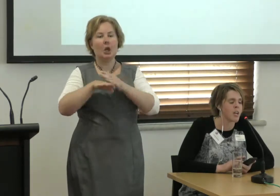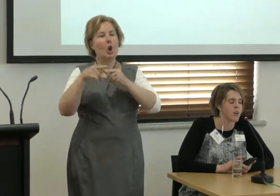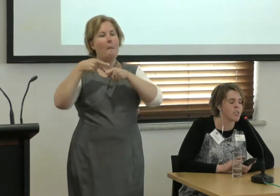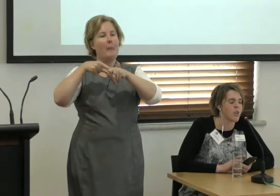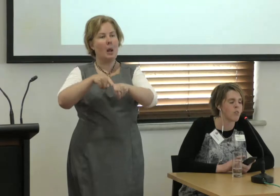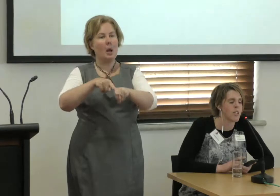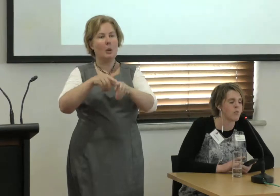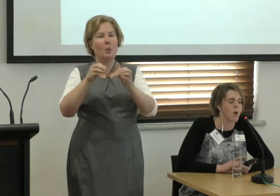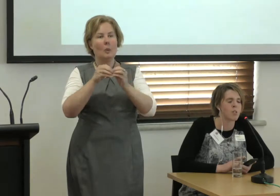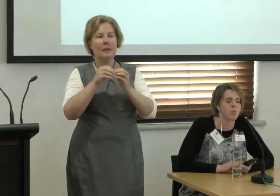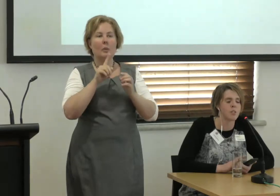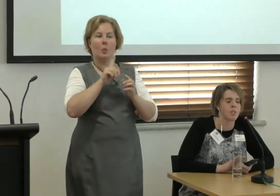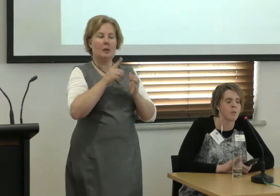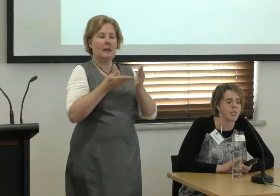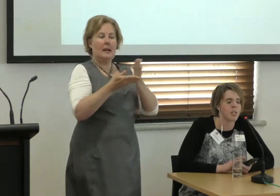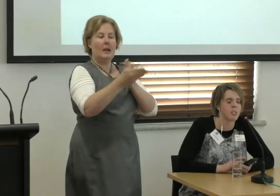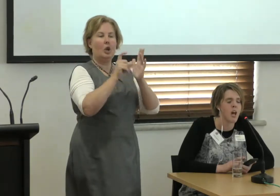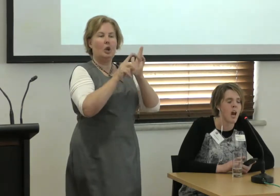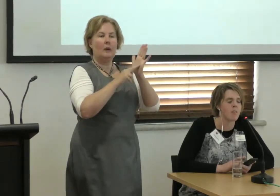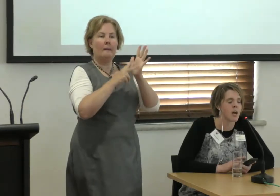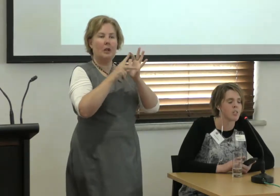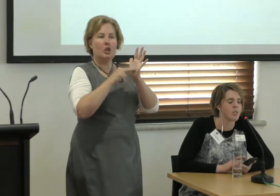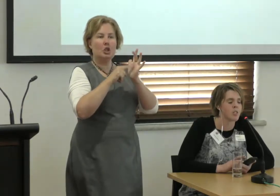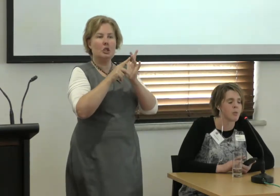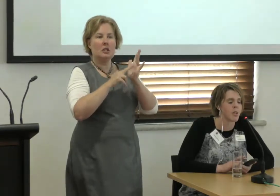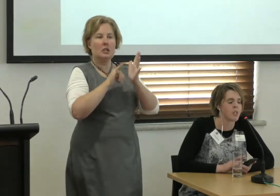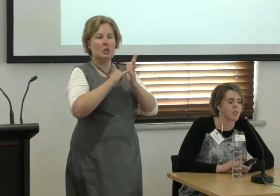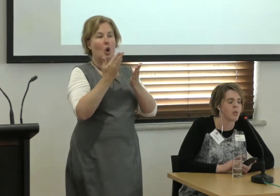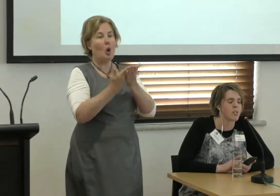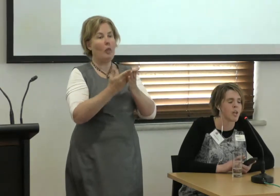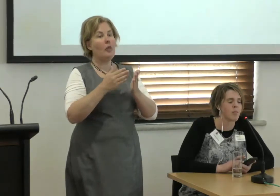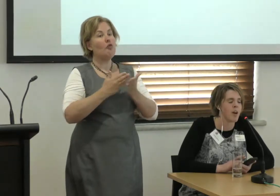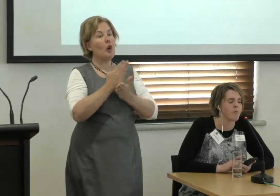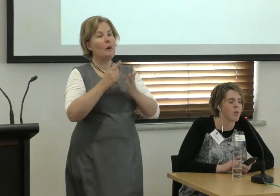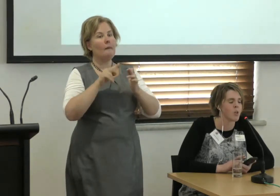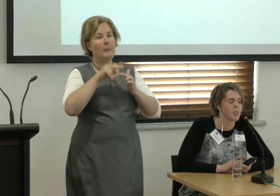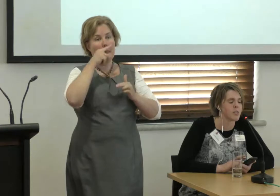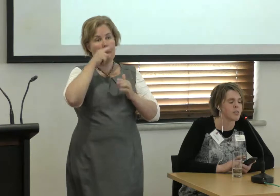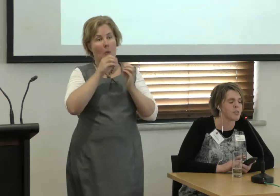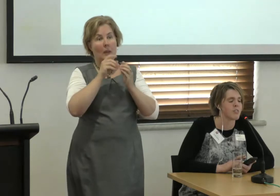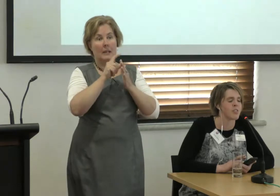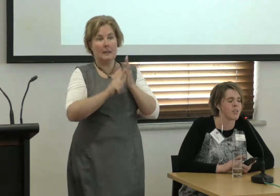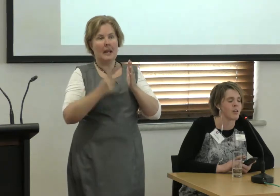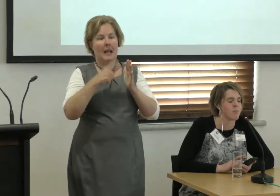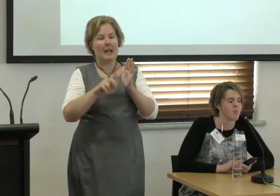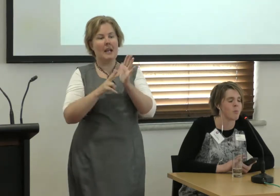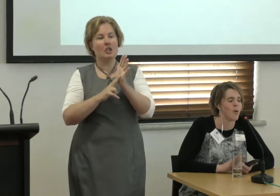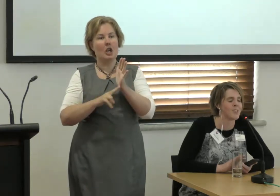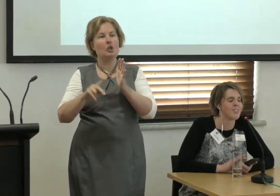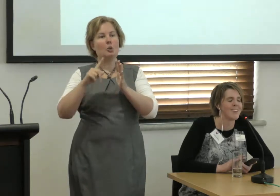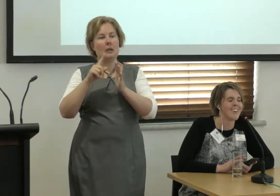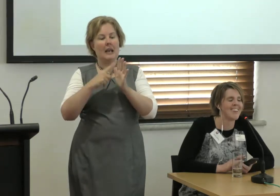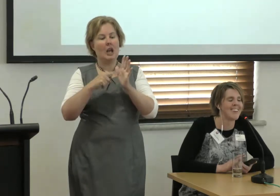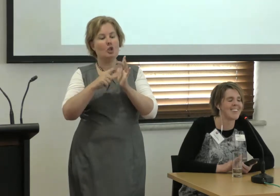in the Convention on the Rights of Persons with Disabilities and the National Disability Insurance Scheme. They have very long sentences, these government